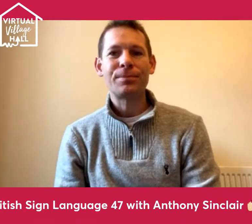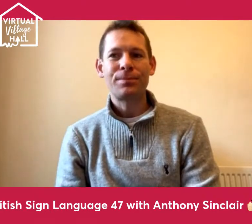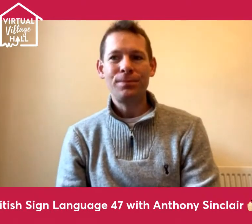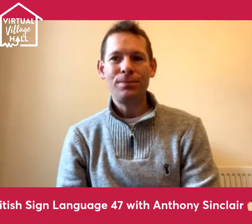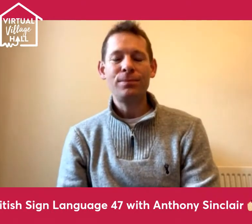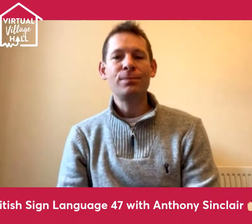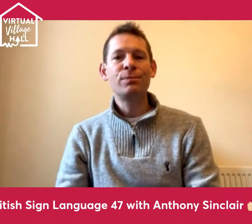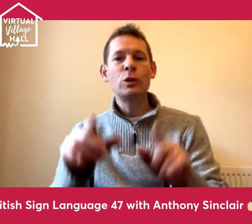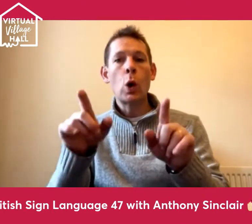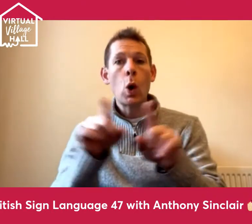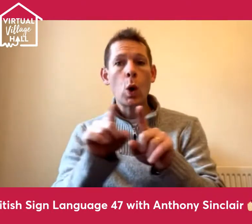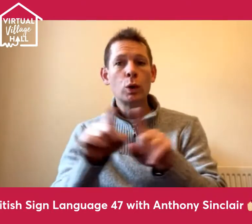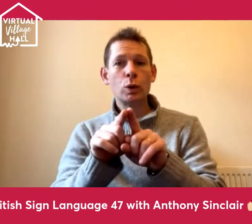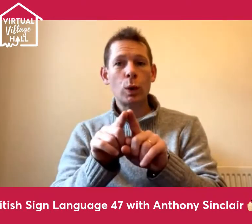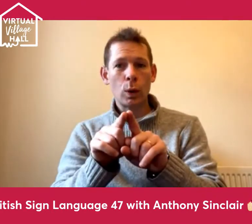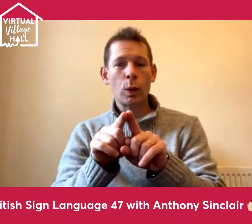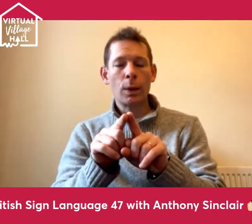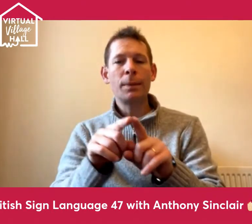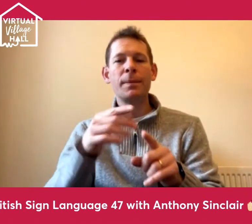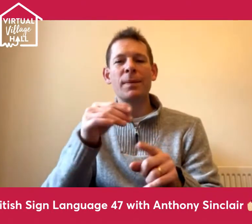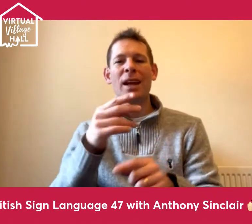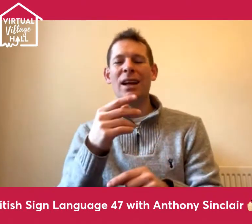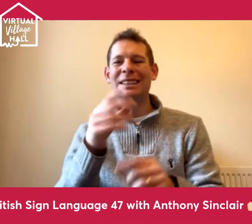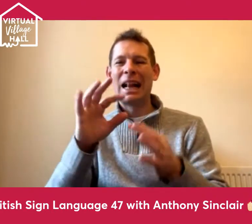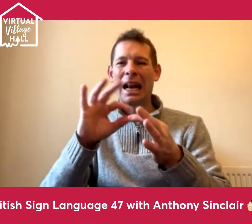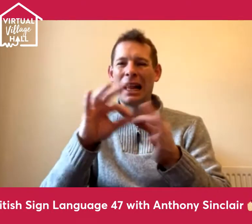signs with the little finger raised.